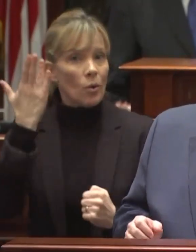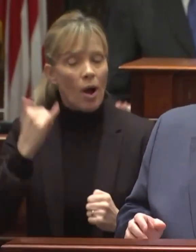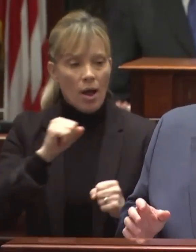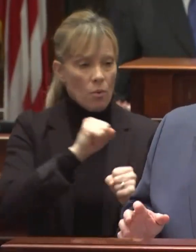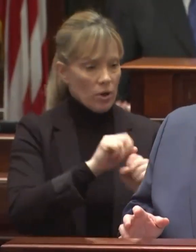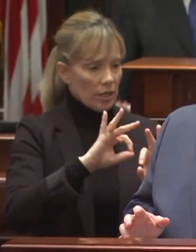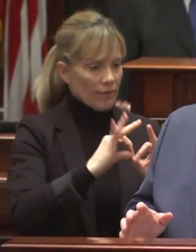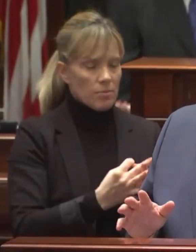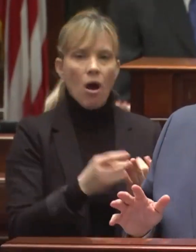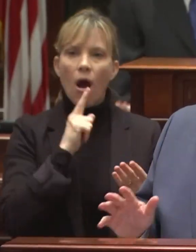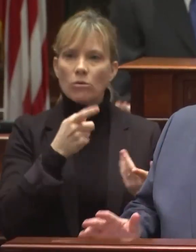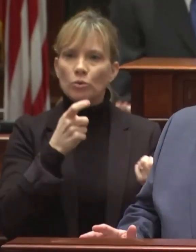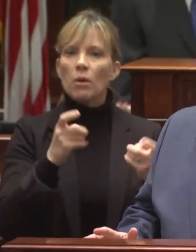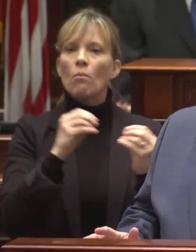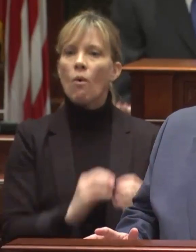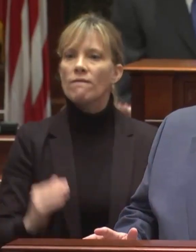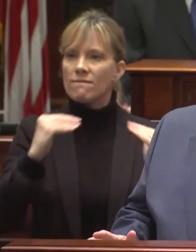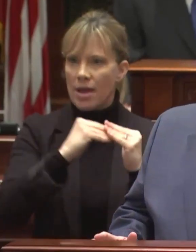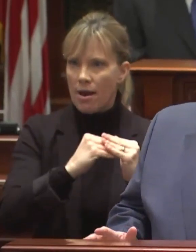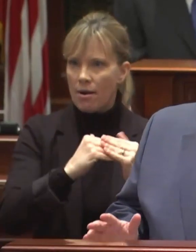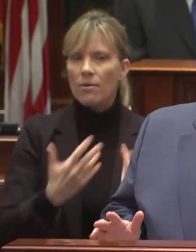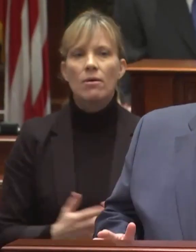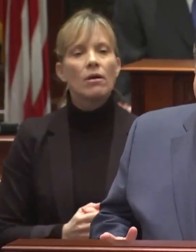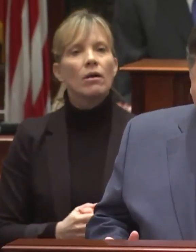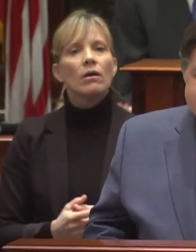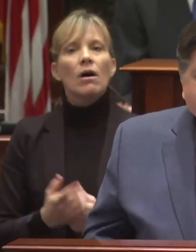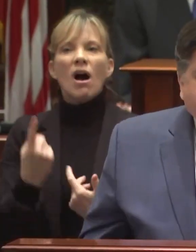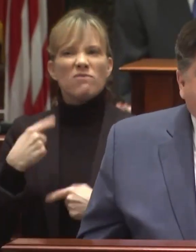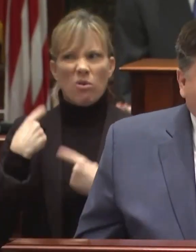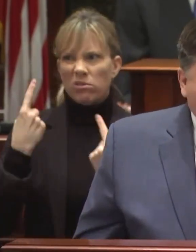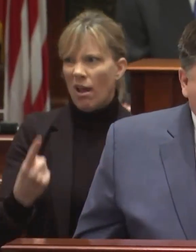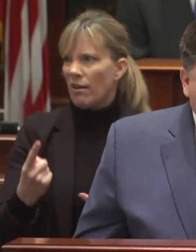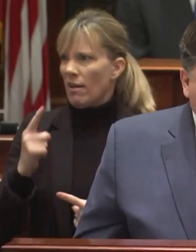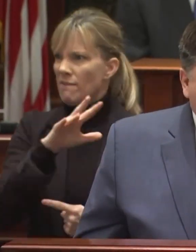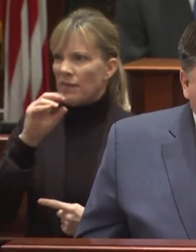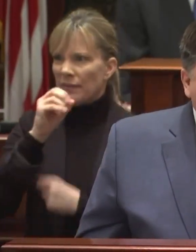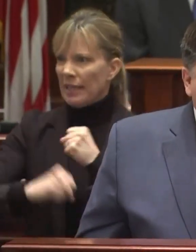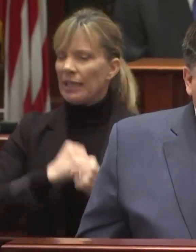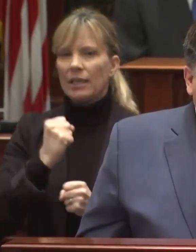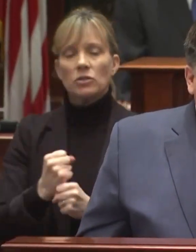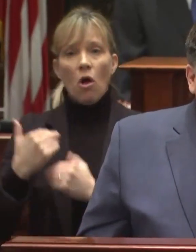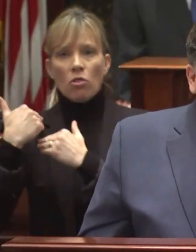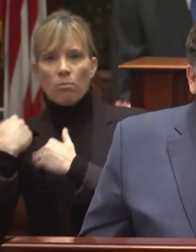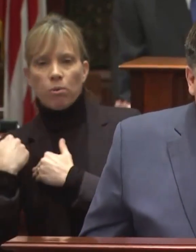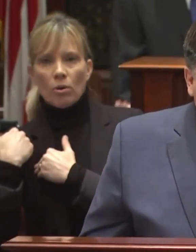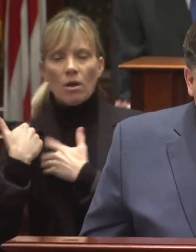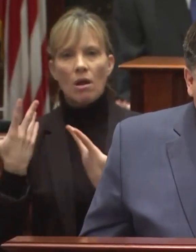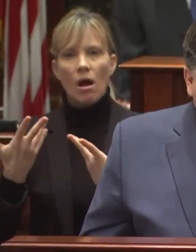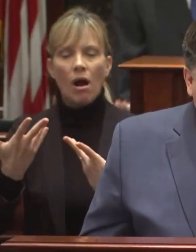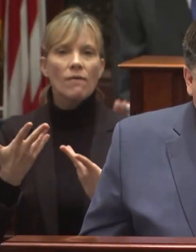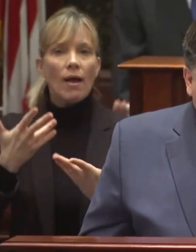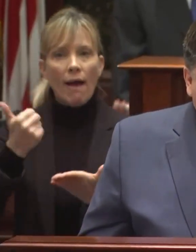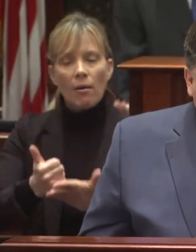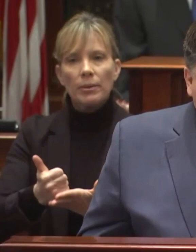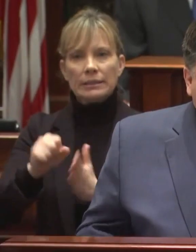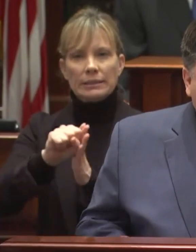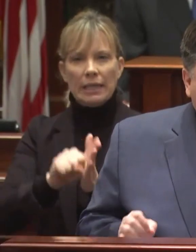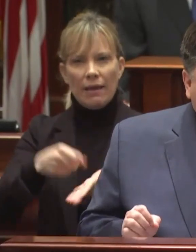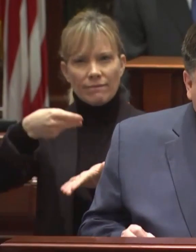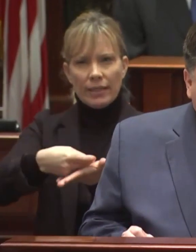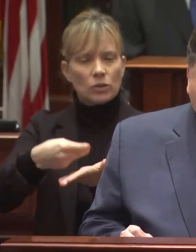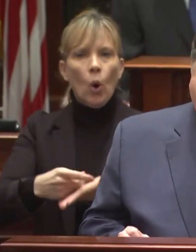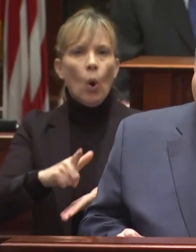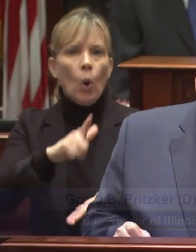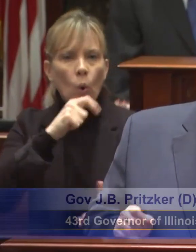working families are treated more fairly. For at least the last 50 years, the burden of shoring up our state finances has